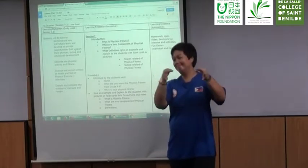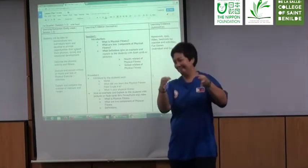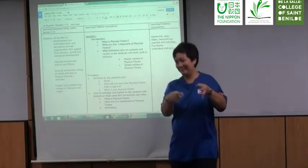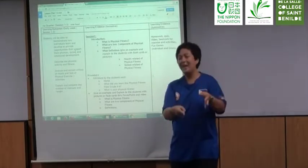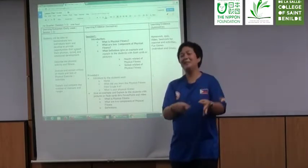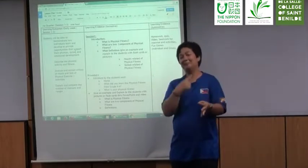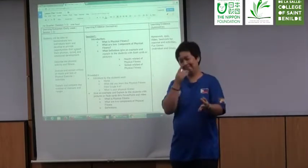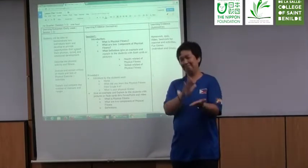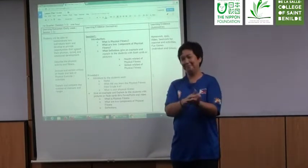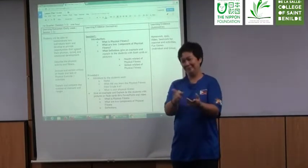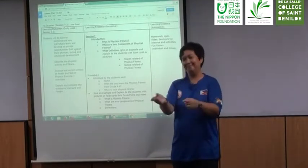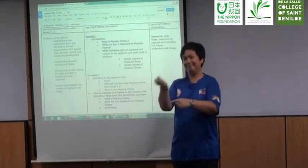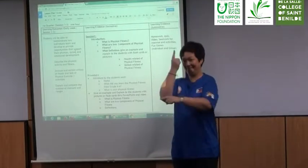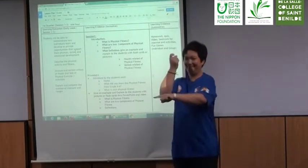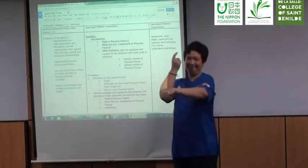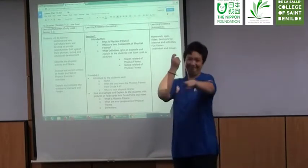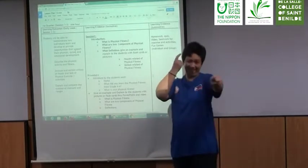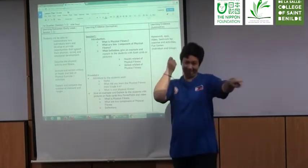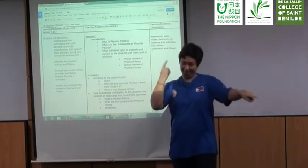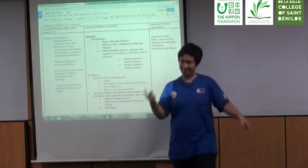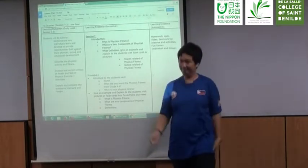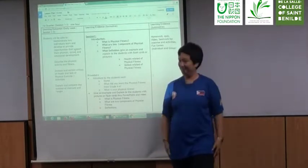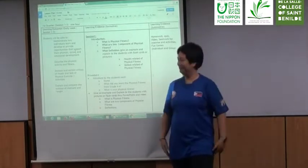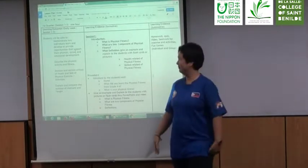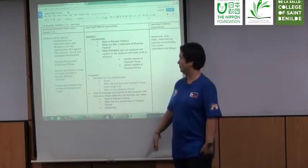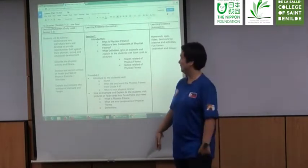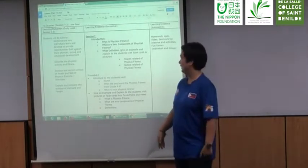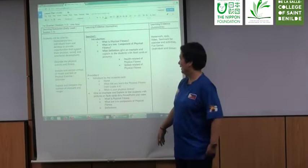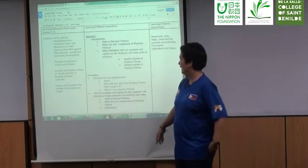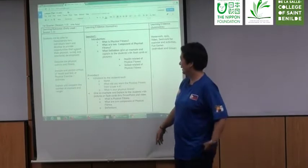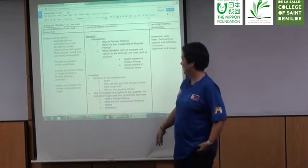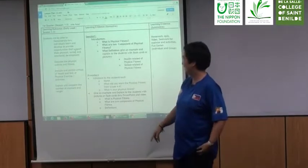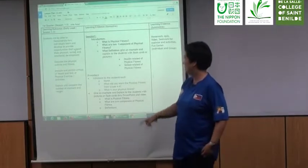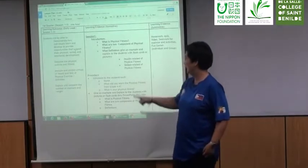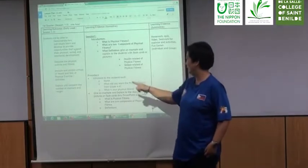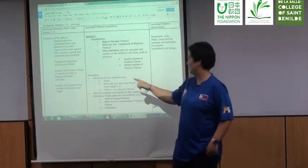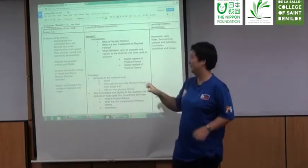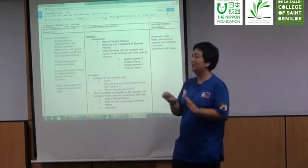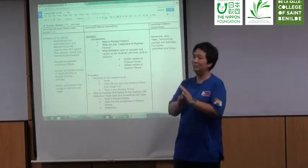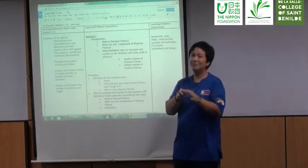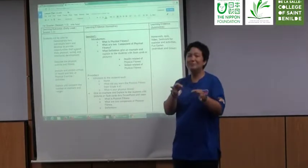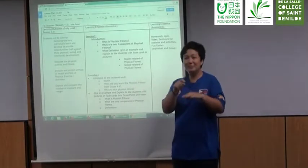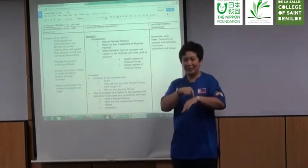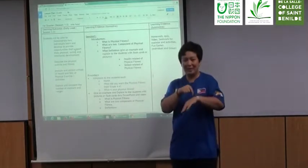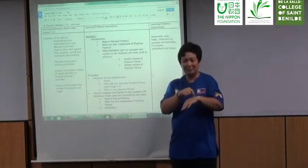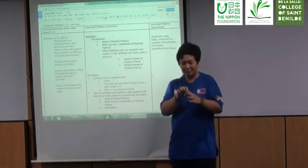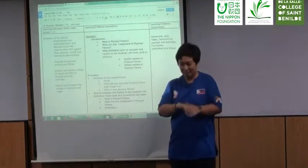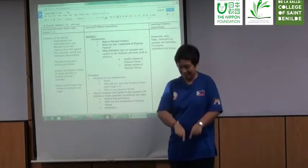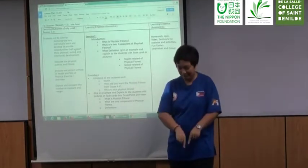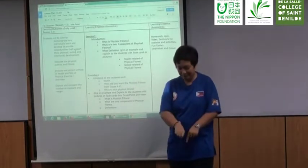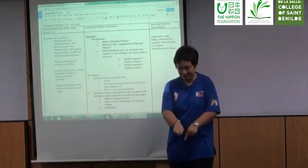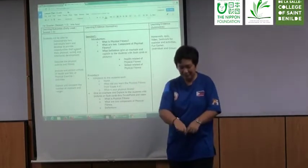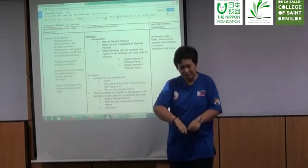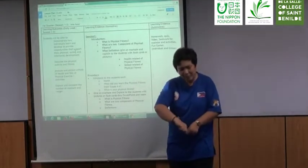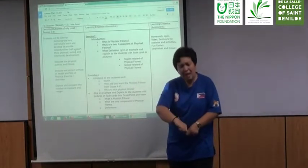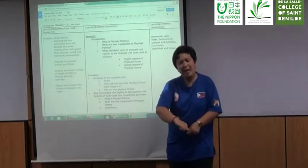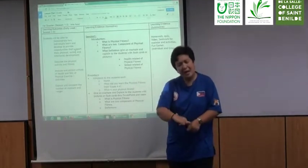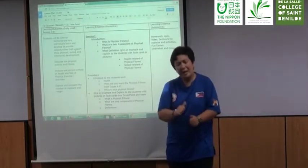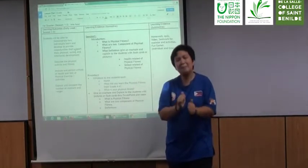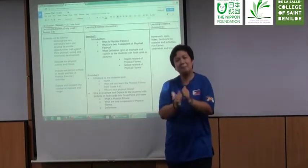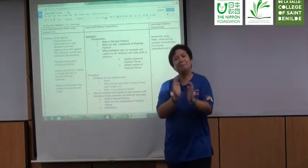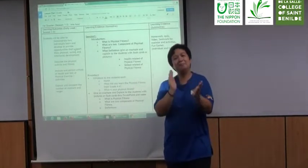Where we'll encourage them to think for themselves in order to grasp certain concepts.